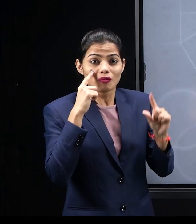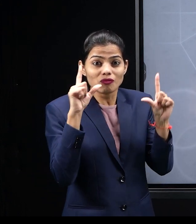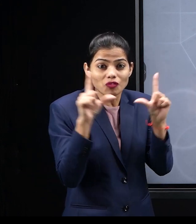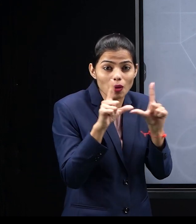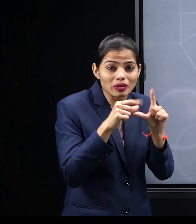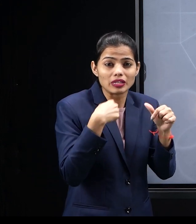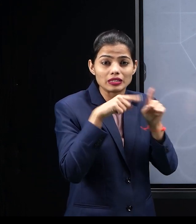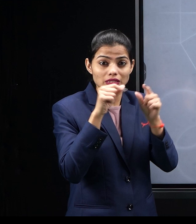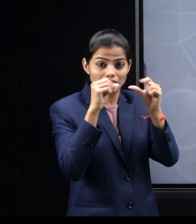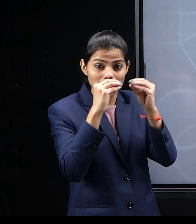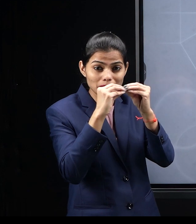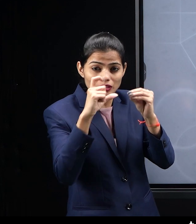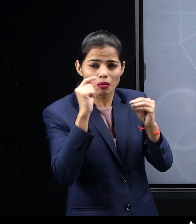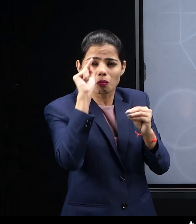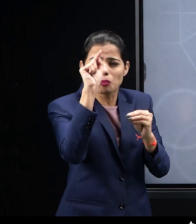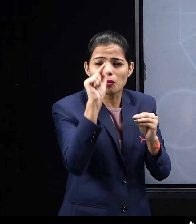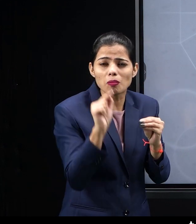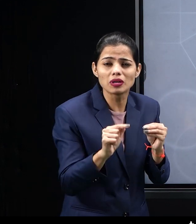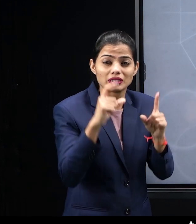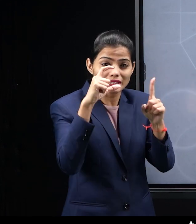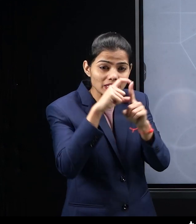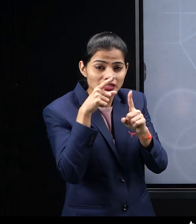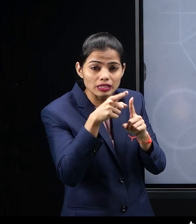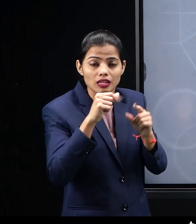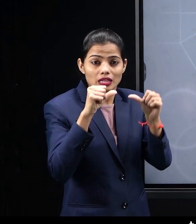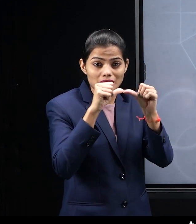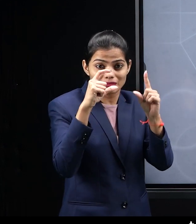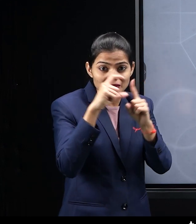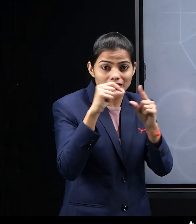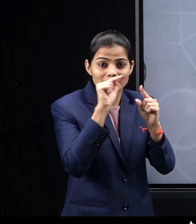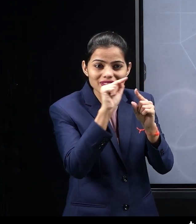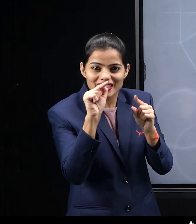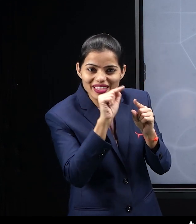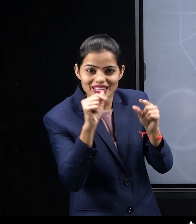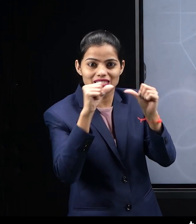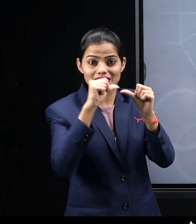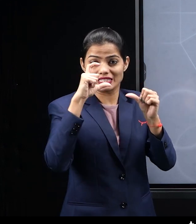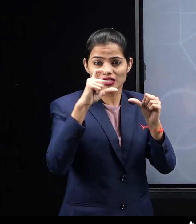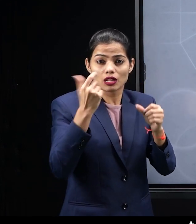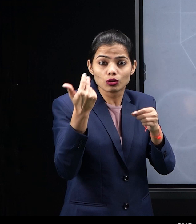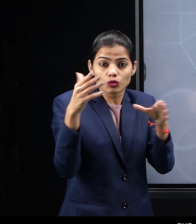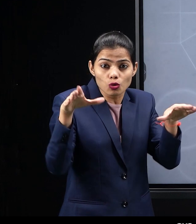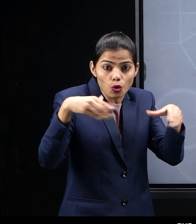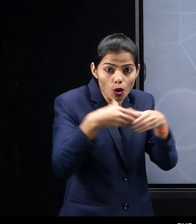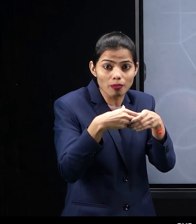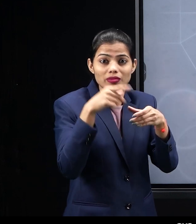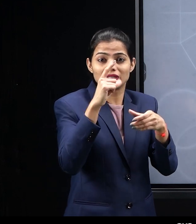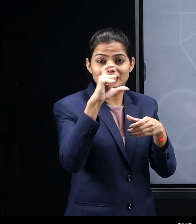Proof. Extend BA to point D such that AD is equal to AC and join C to